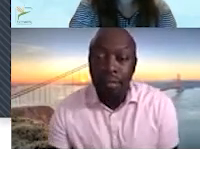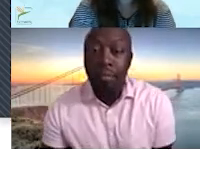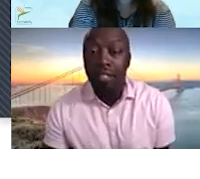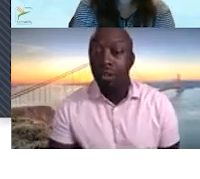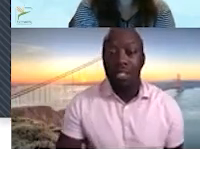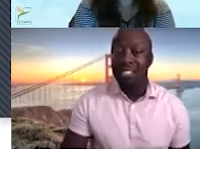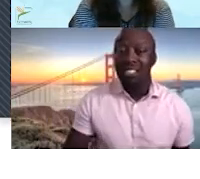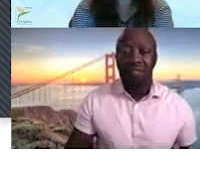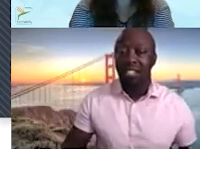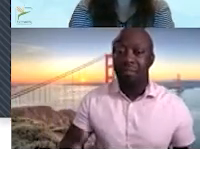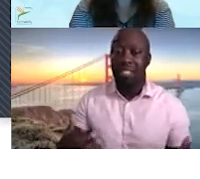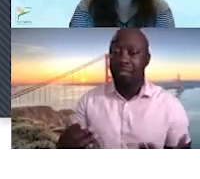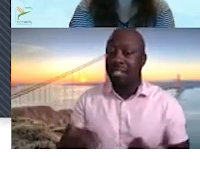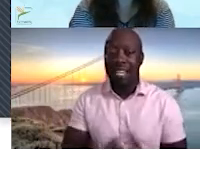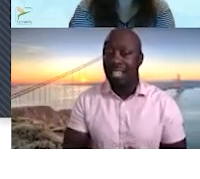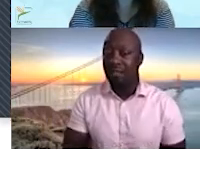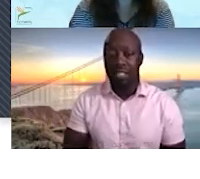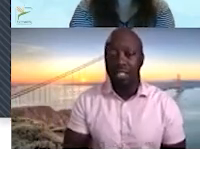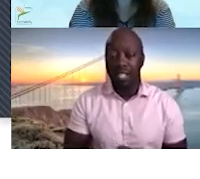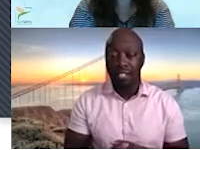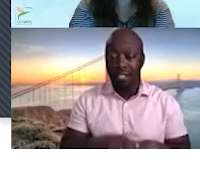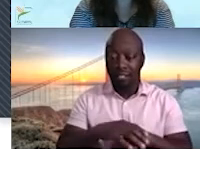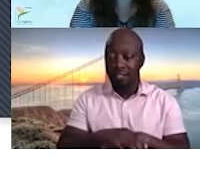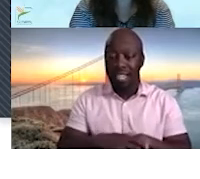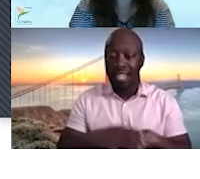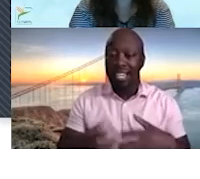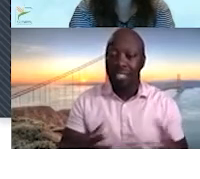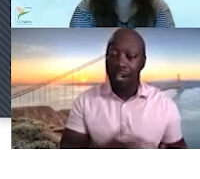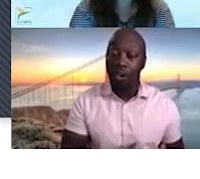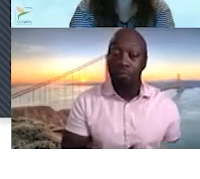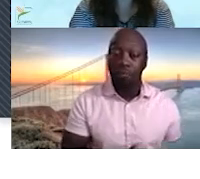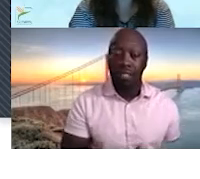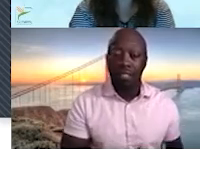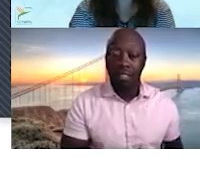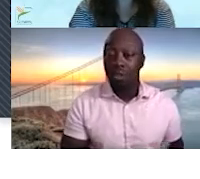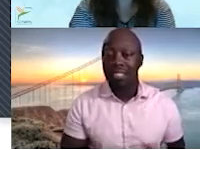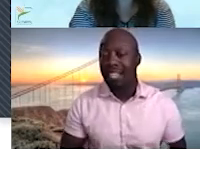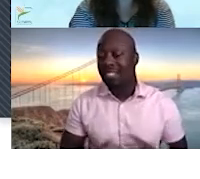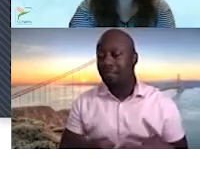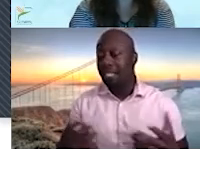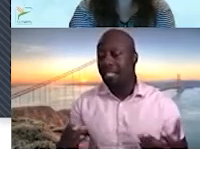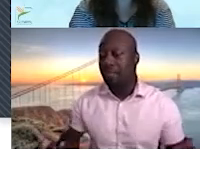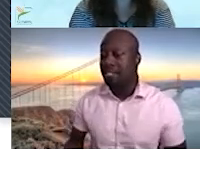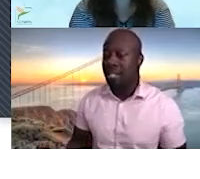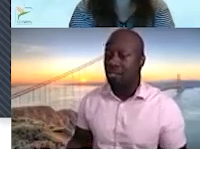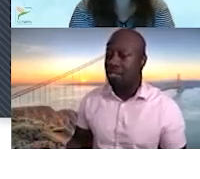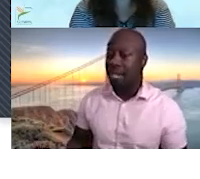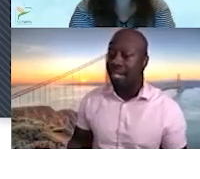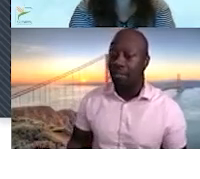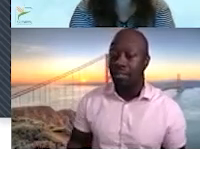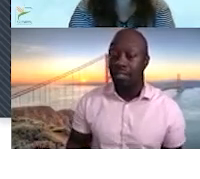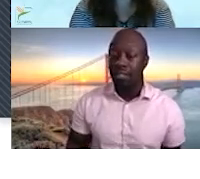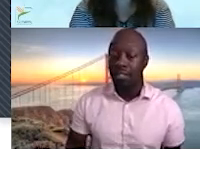And remember, the goal is for them to speak that language, that language at home. The goal is not to make them use